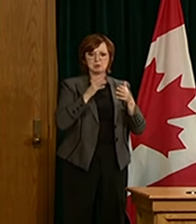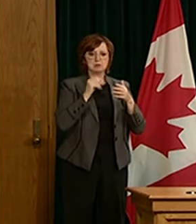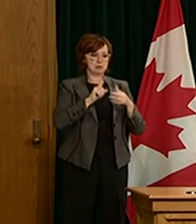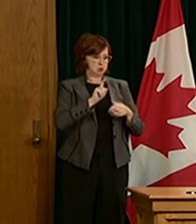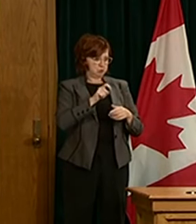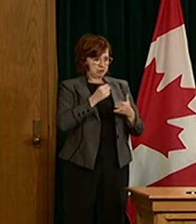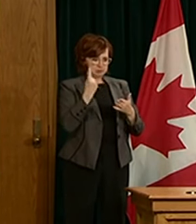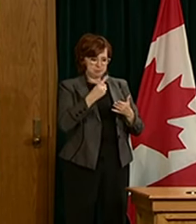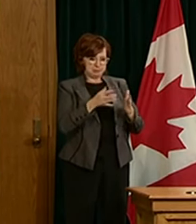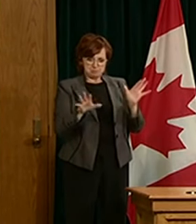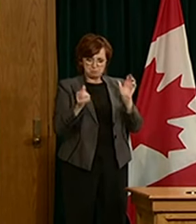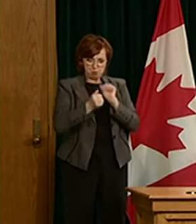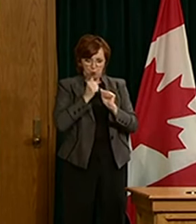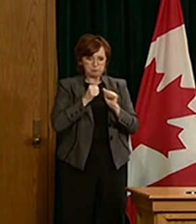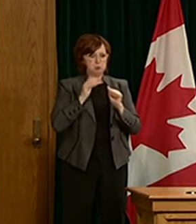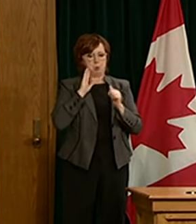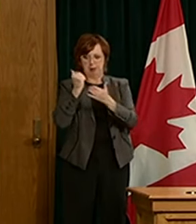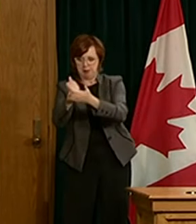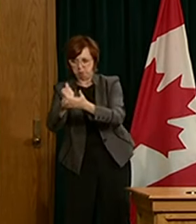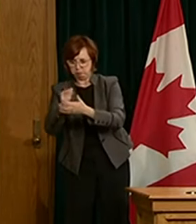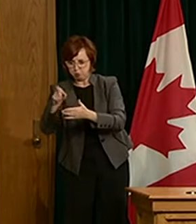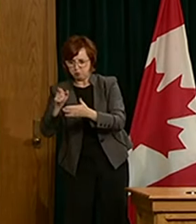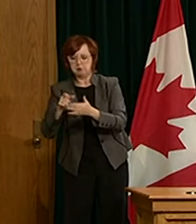most. Next slide, please.